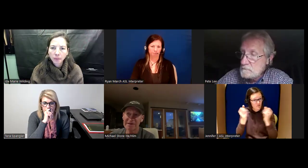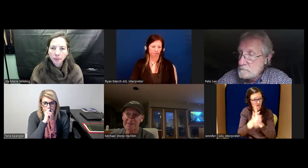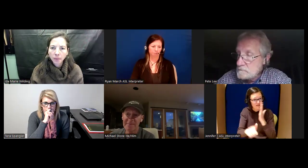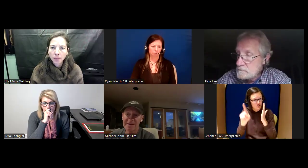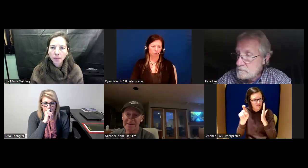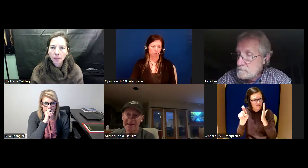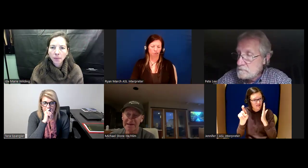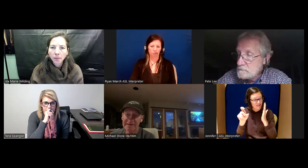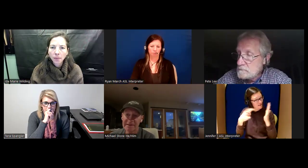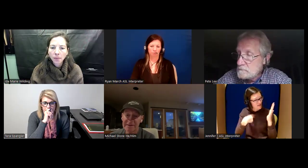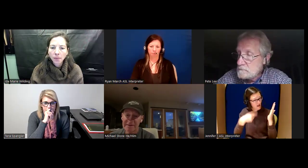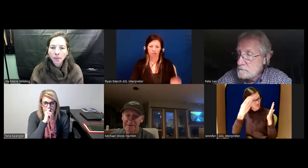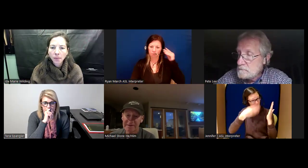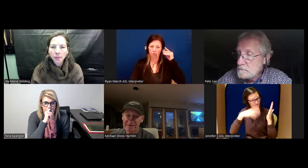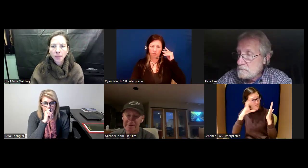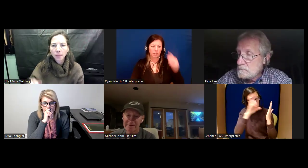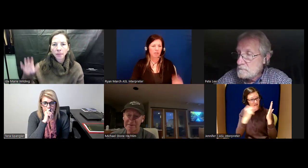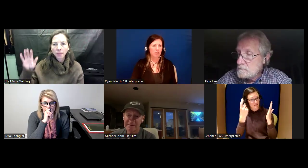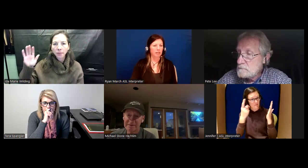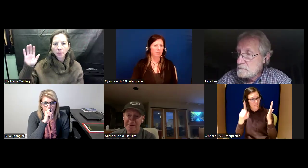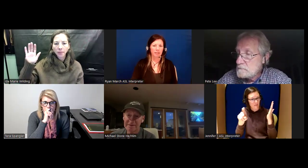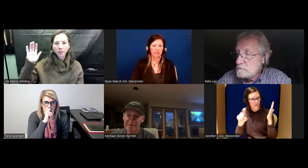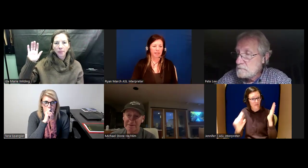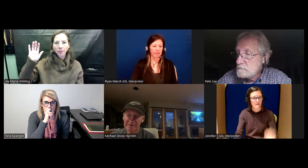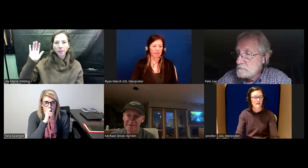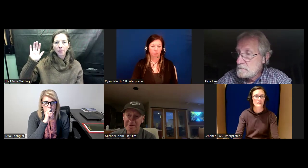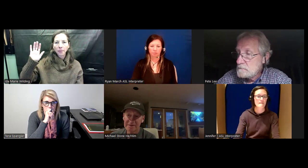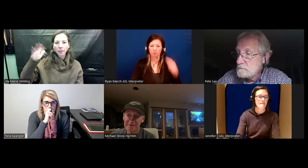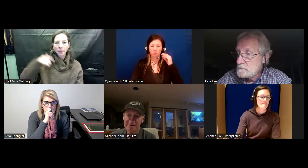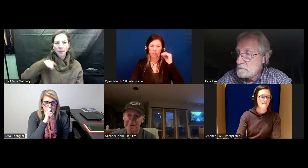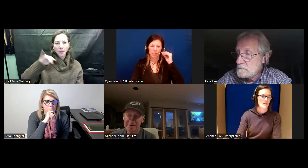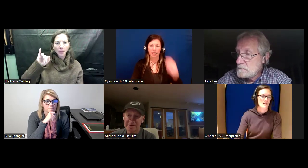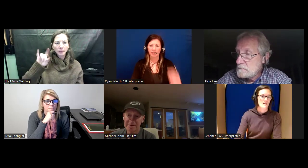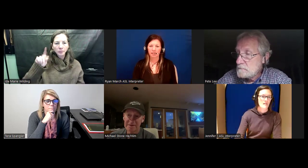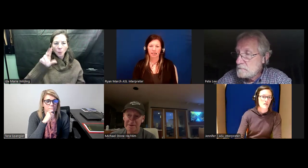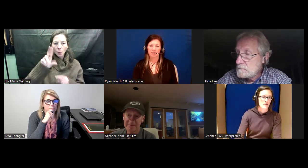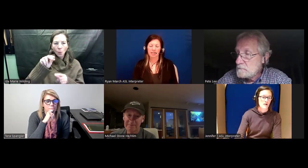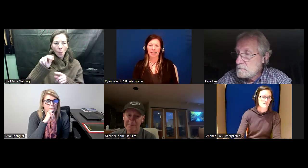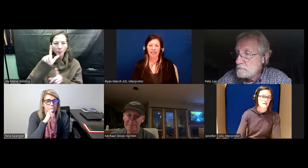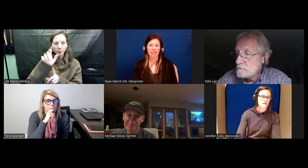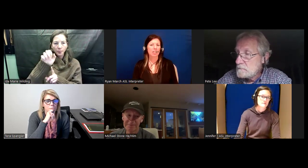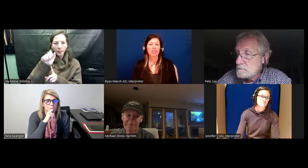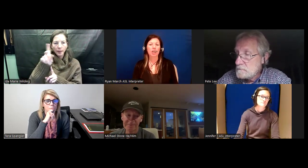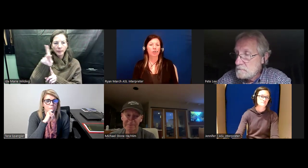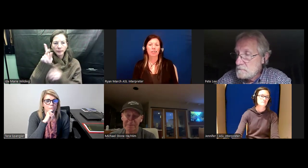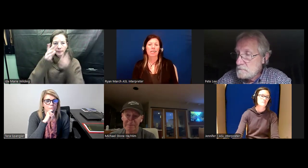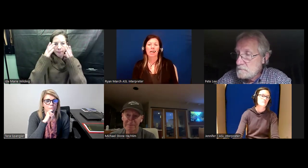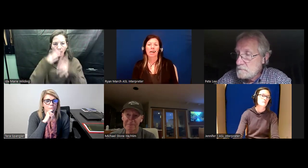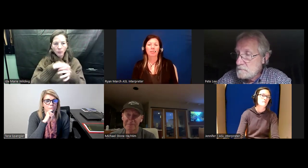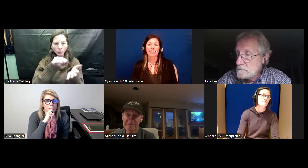etc. Am I missing that? And this is Ida.